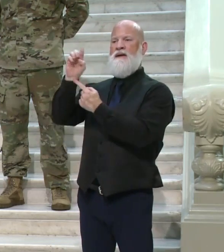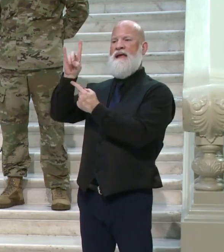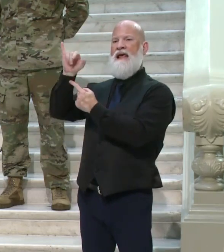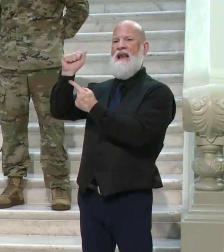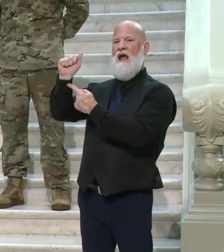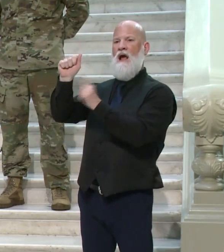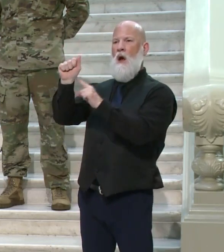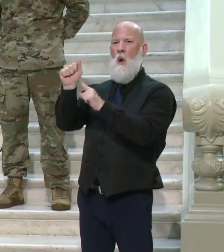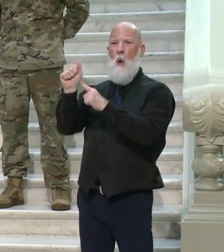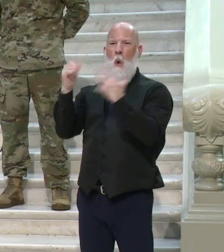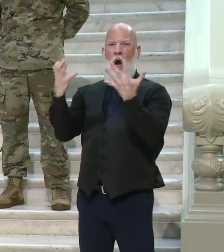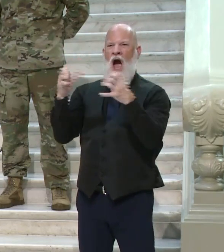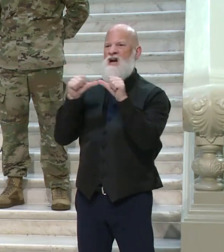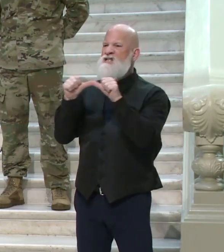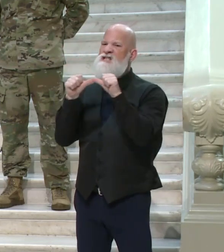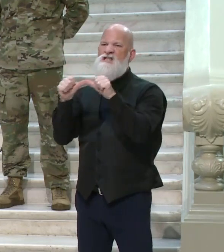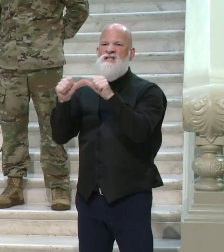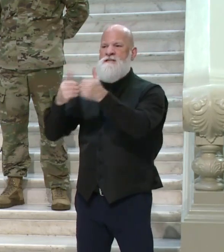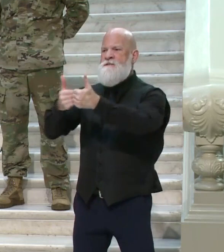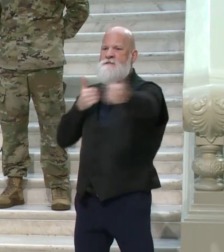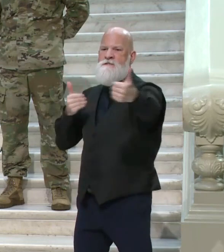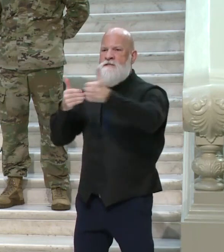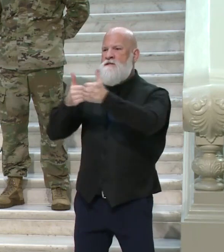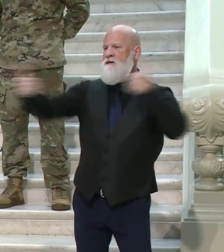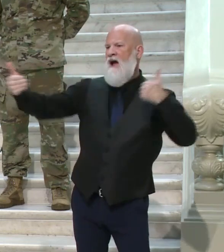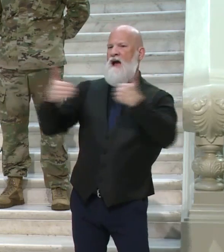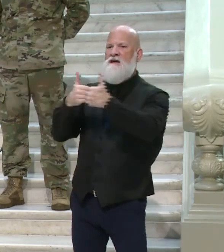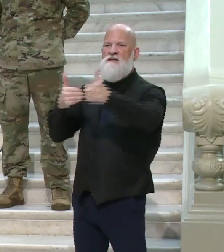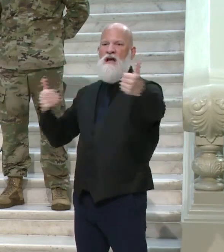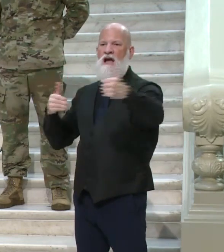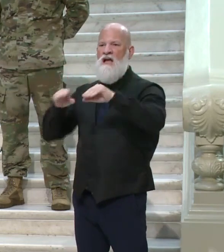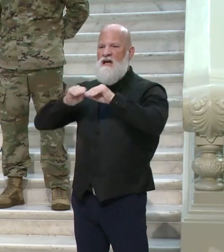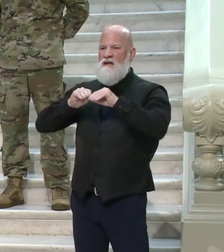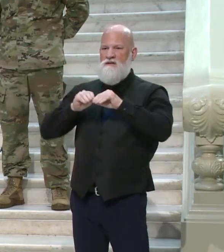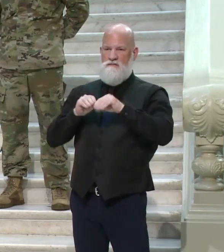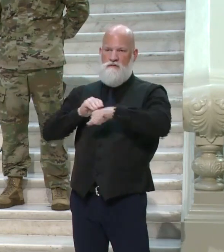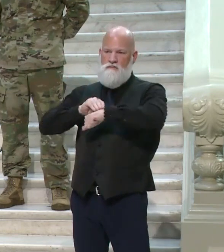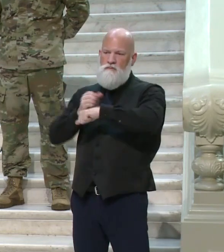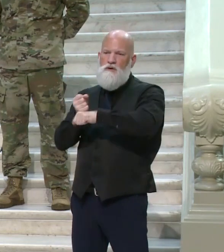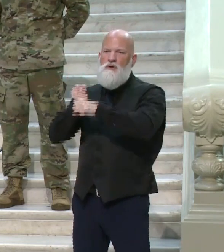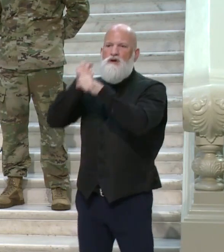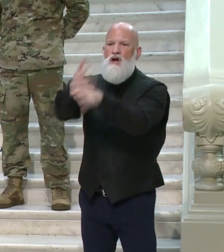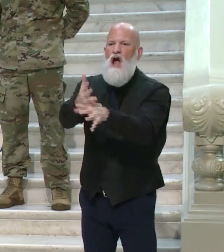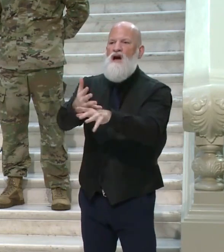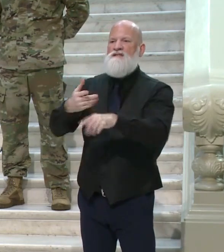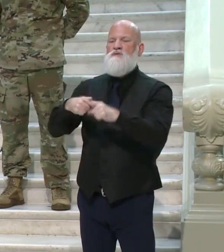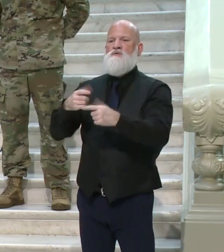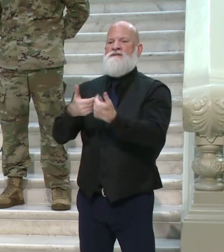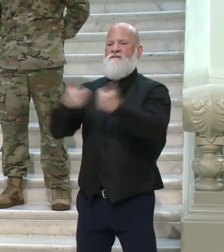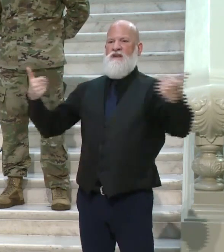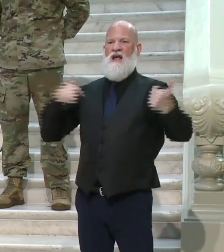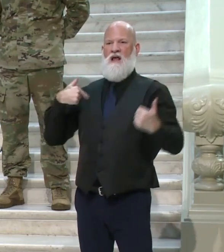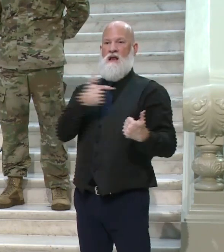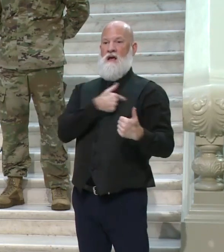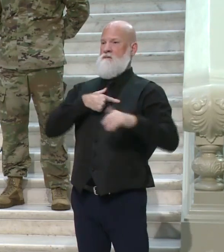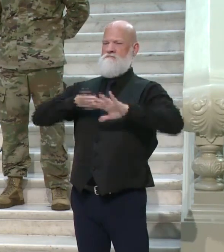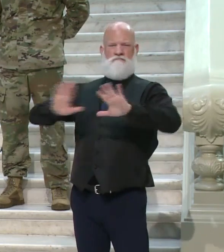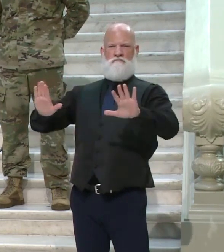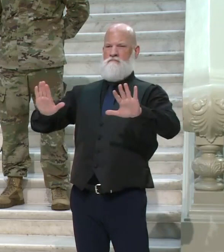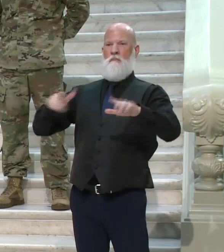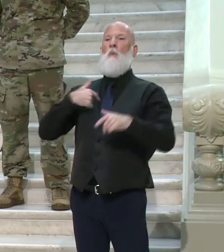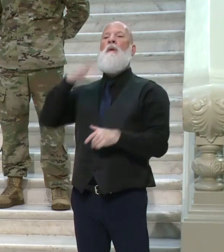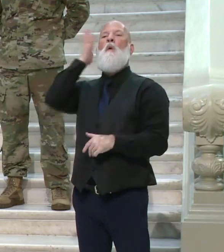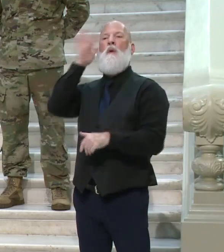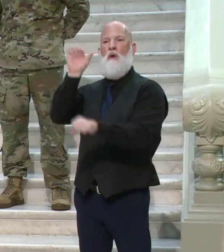us during this period. But let me assure you, there will be no dividing. We're going to continue to work with the administration and